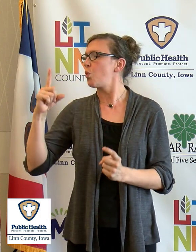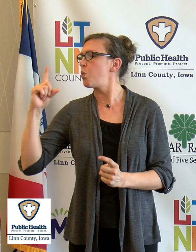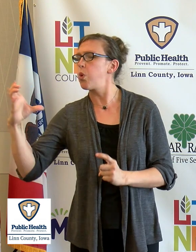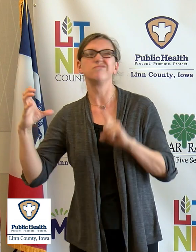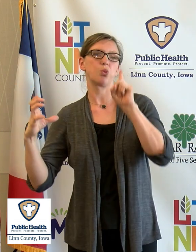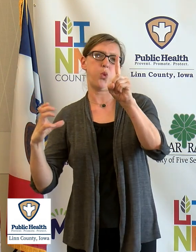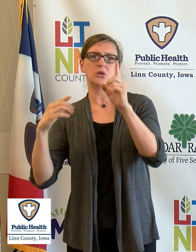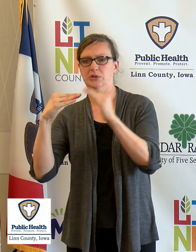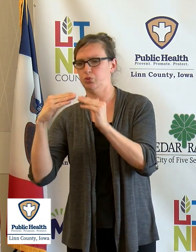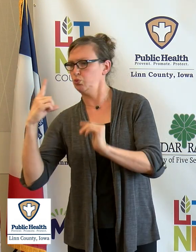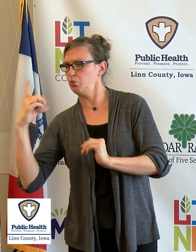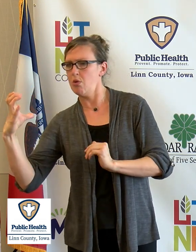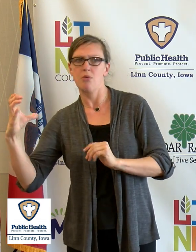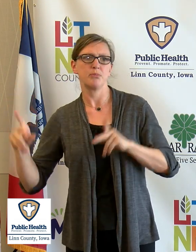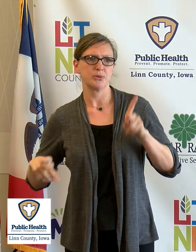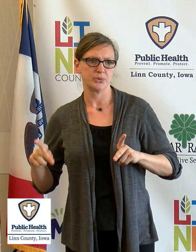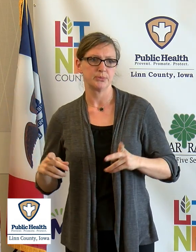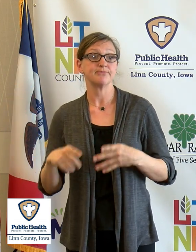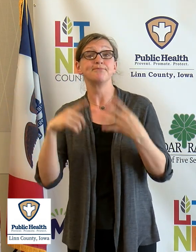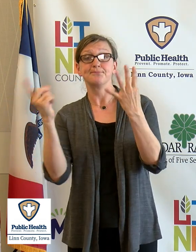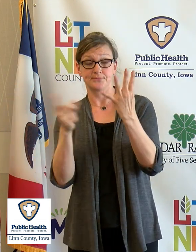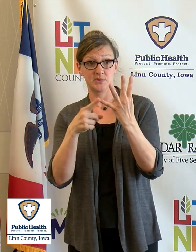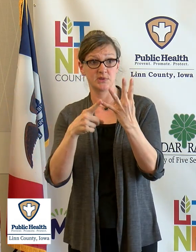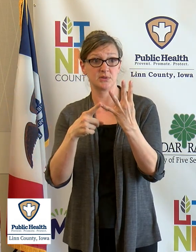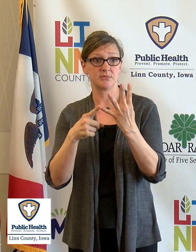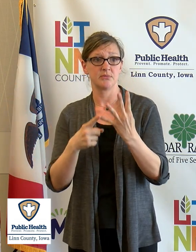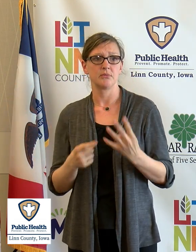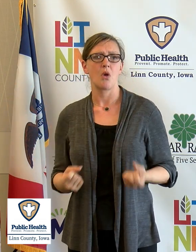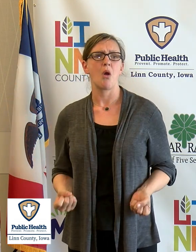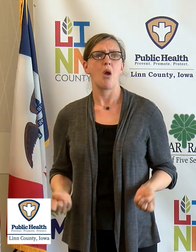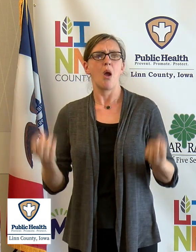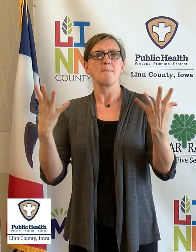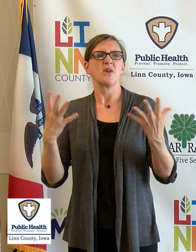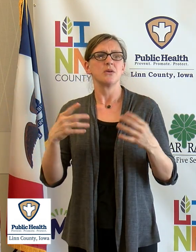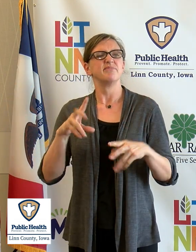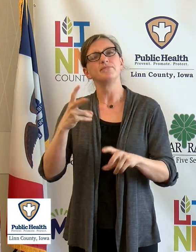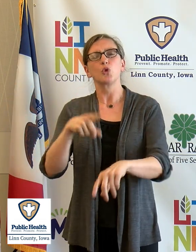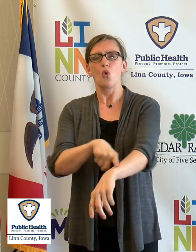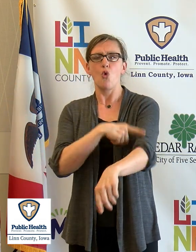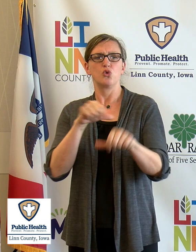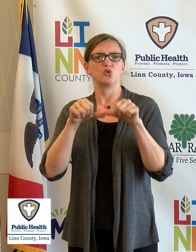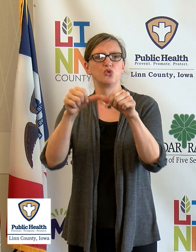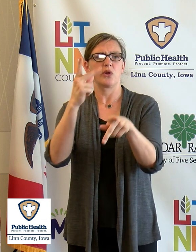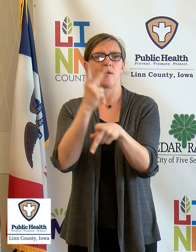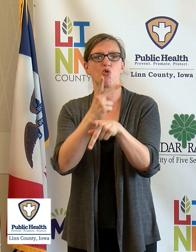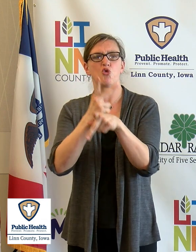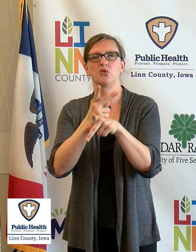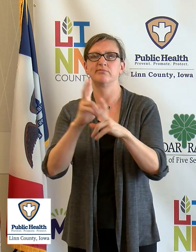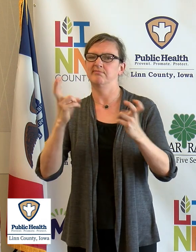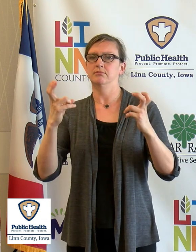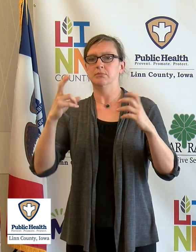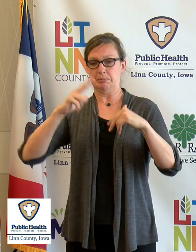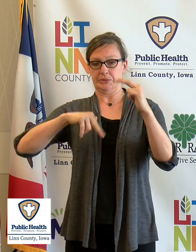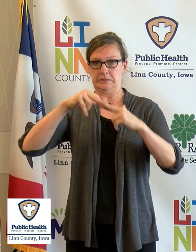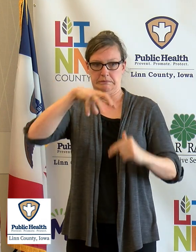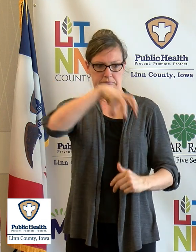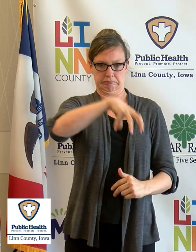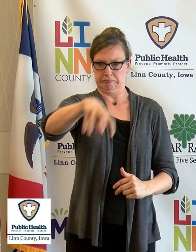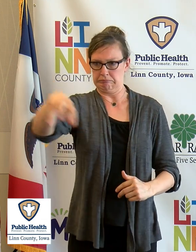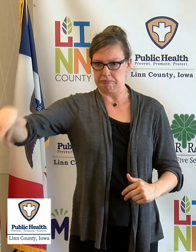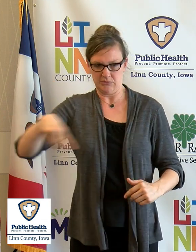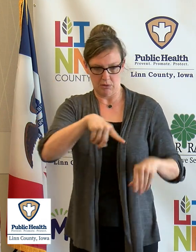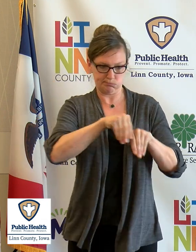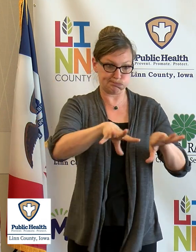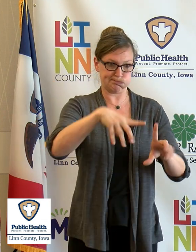And finally, number 4, the number of long-term care facility outbreaks. You may also recall that the governor assigned